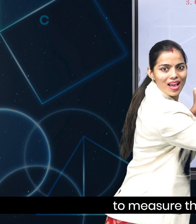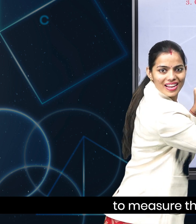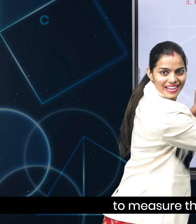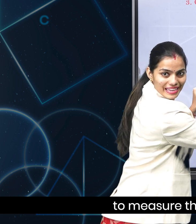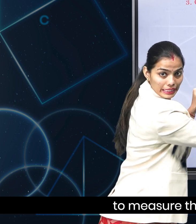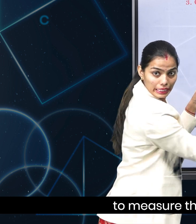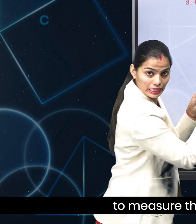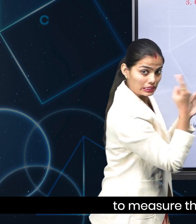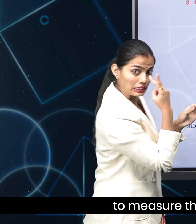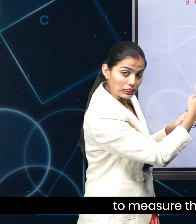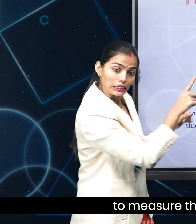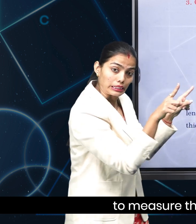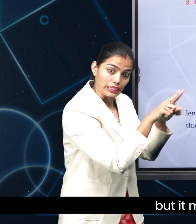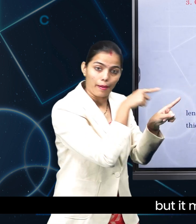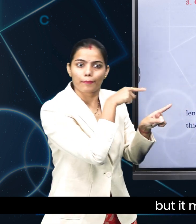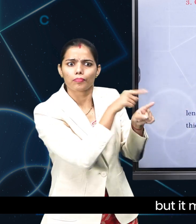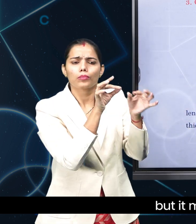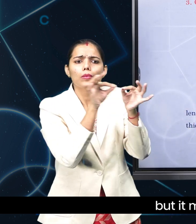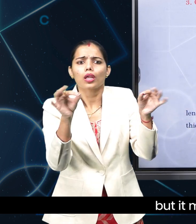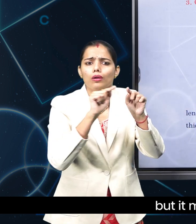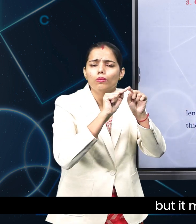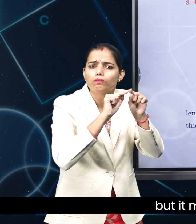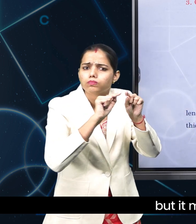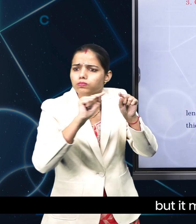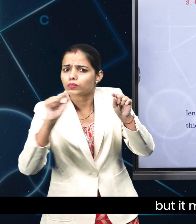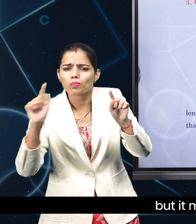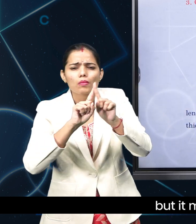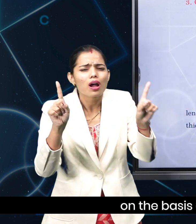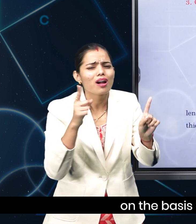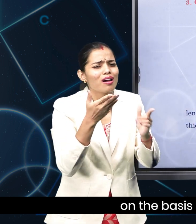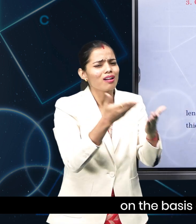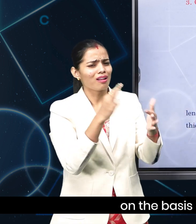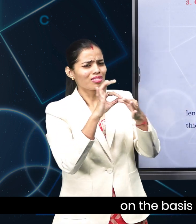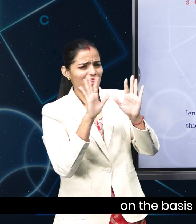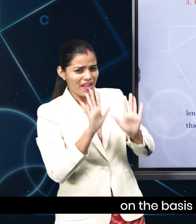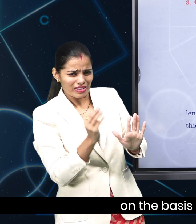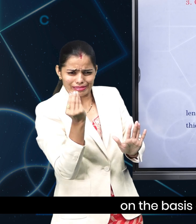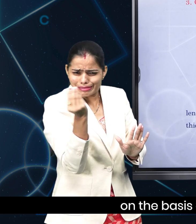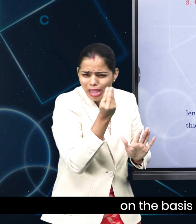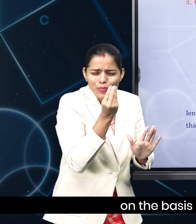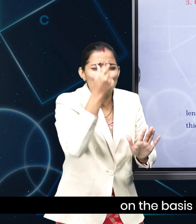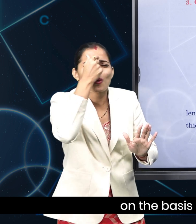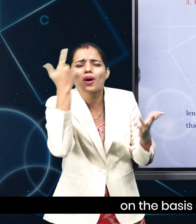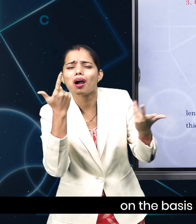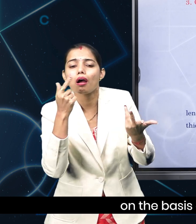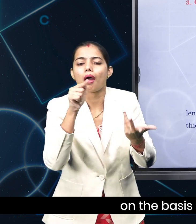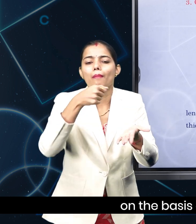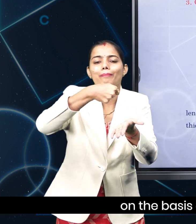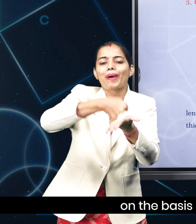segment. But it may have some errors on the basis of the thickness of the ruler.